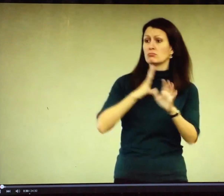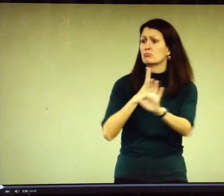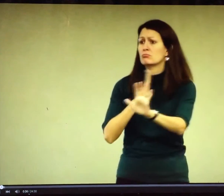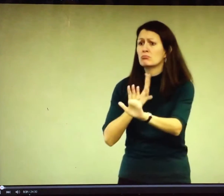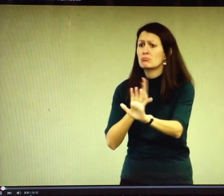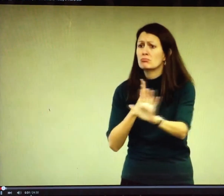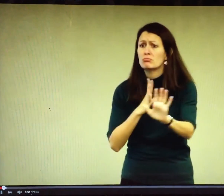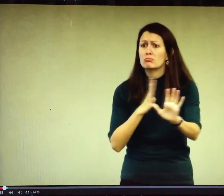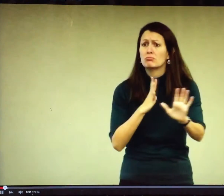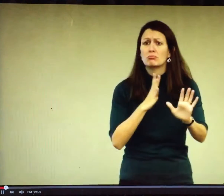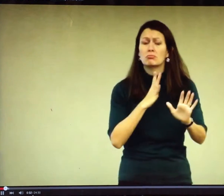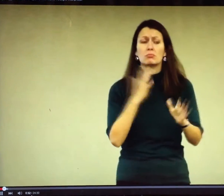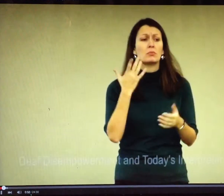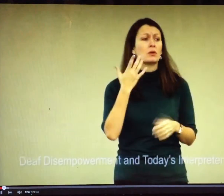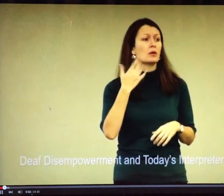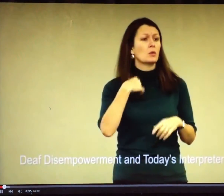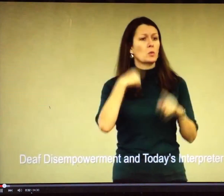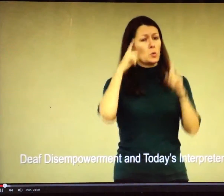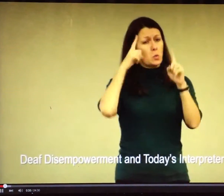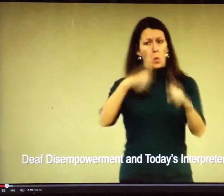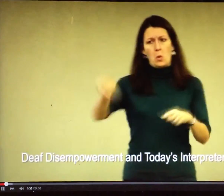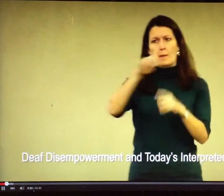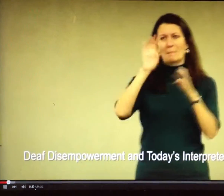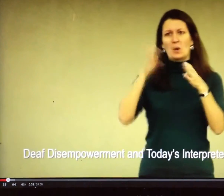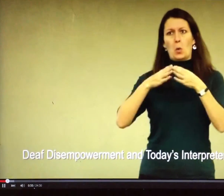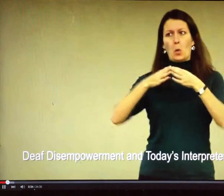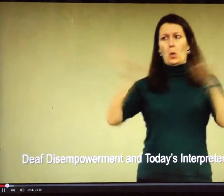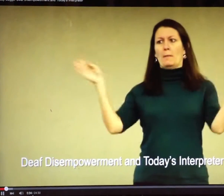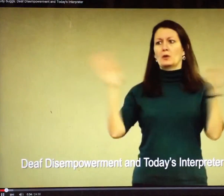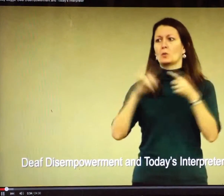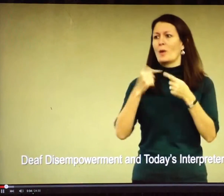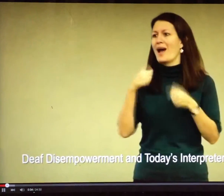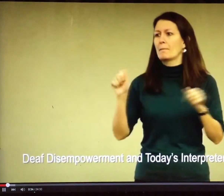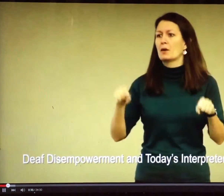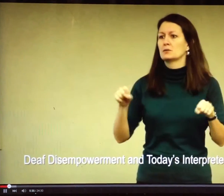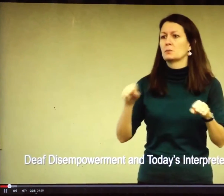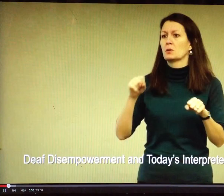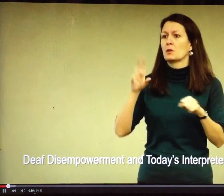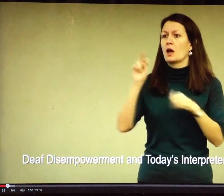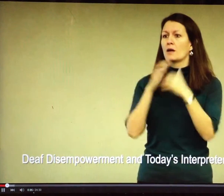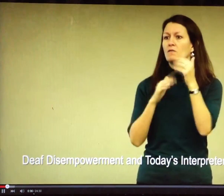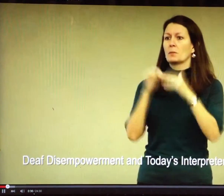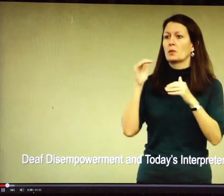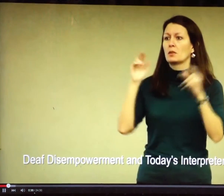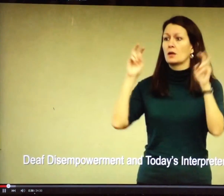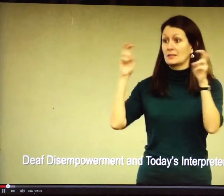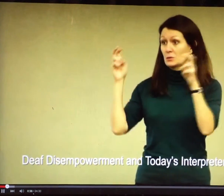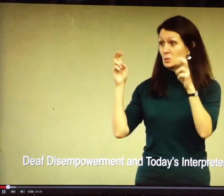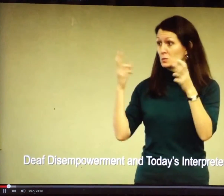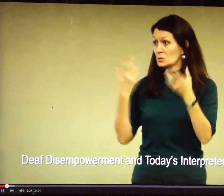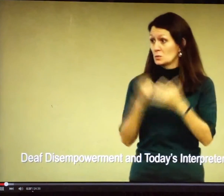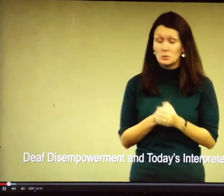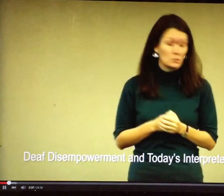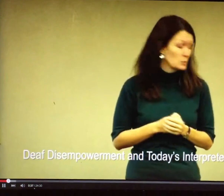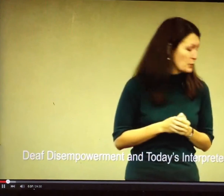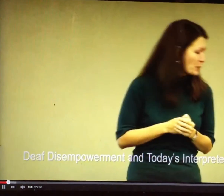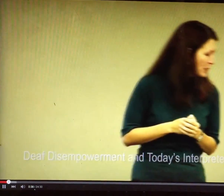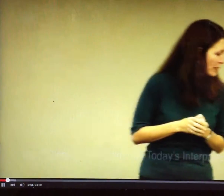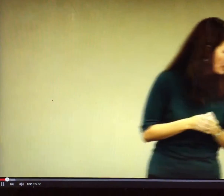maybe uncomfortable. And that's fine to be uncomfortable. But the goal is to be open to being uncomfortable in that